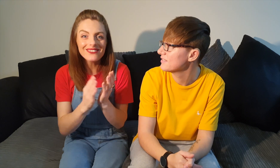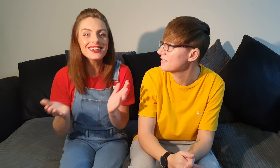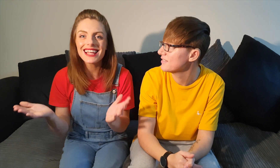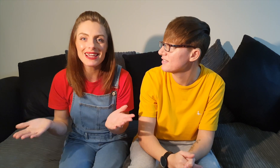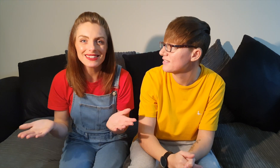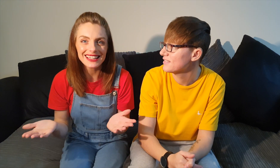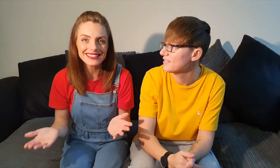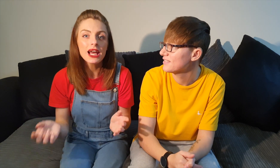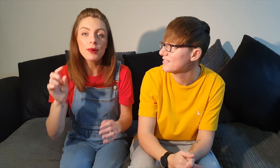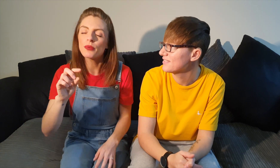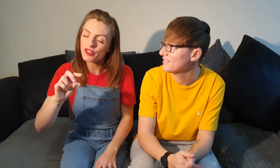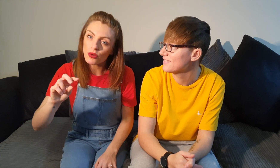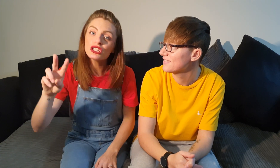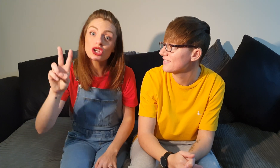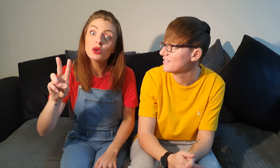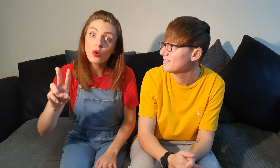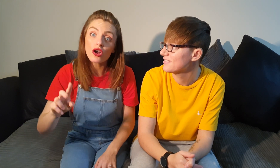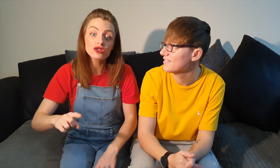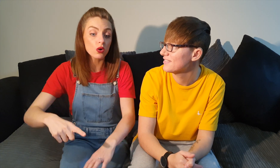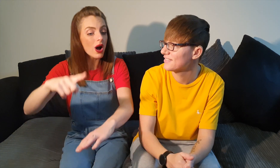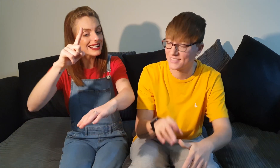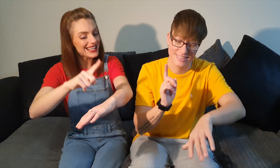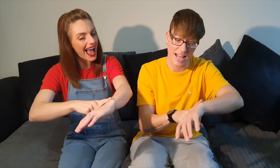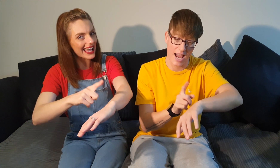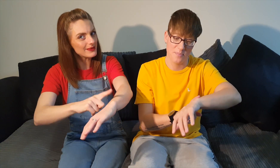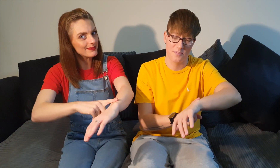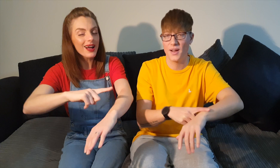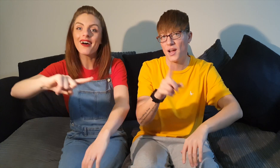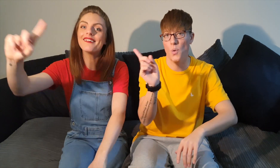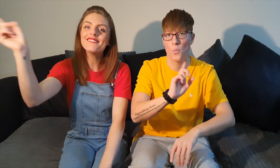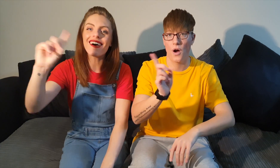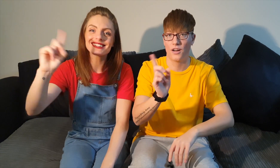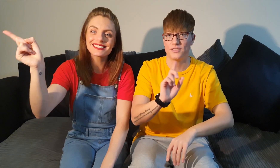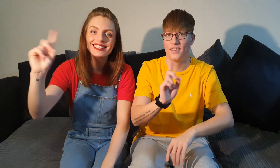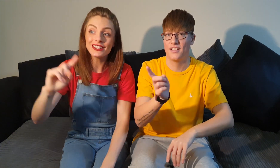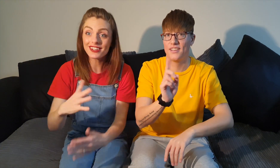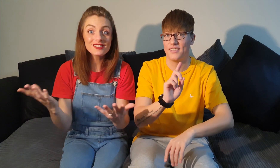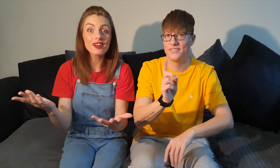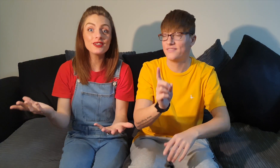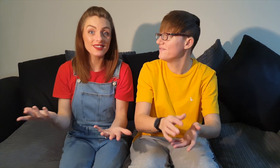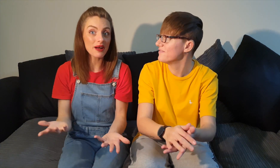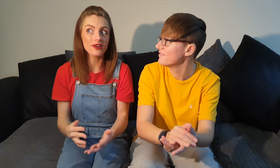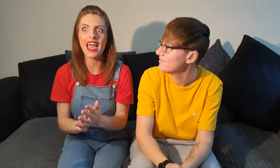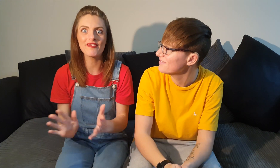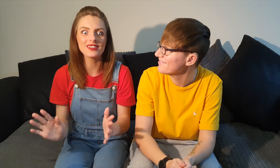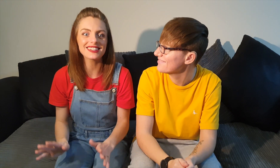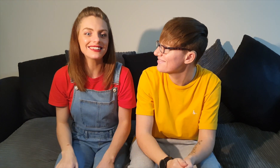what time is it? But with only 2 words, so time, what? You can start using that one every single